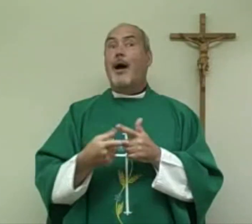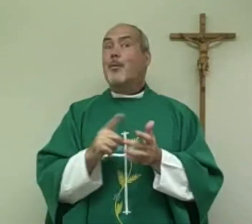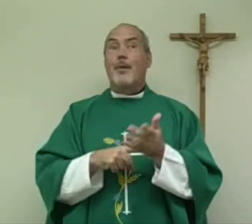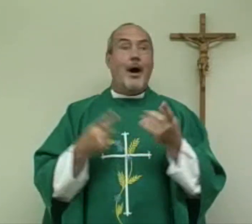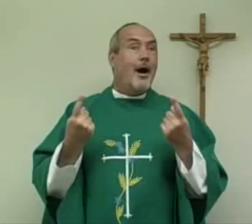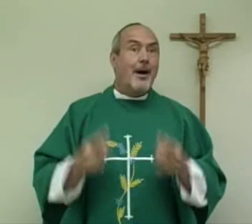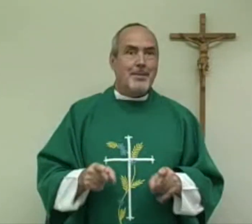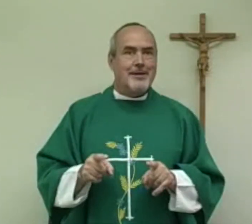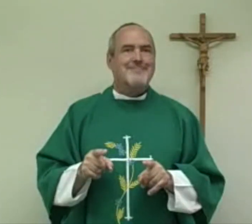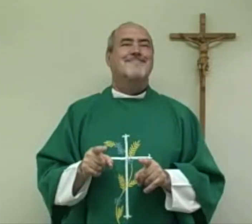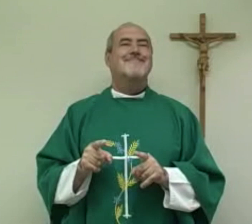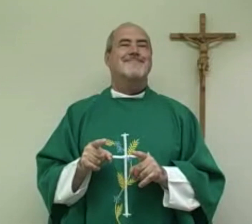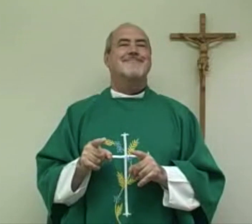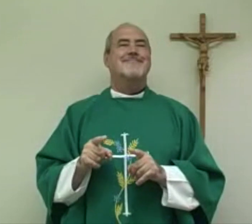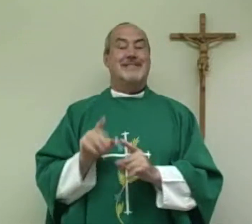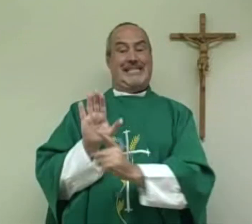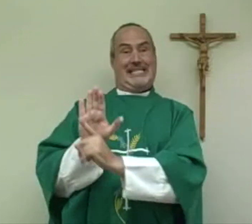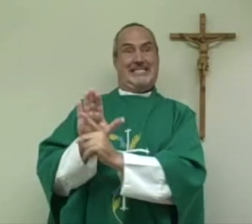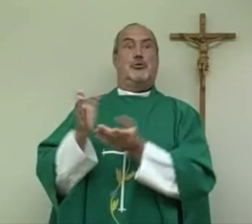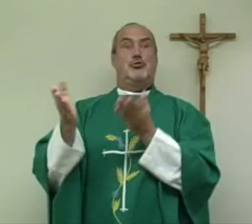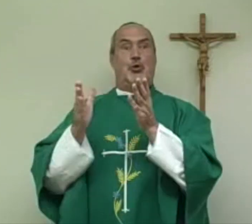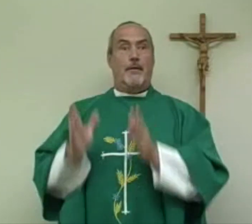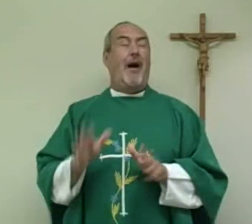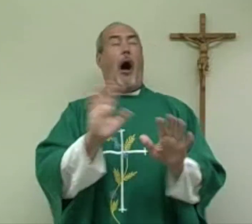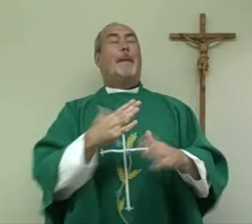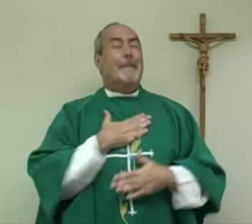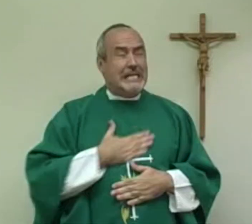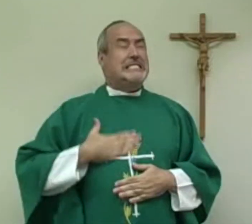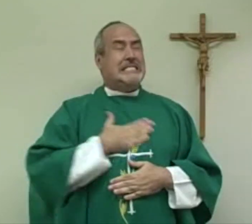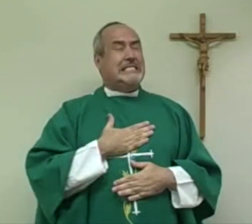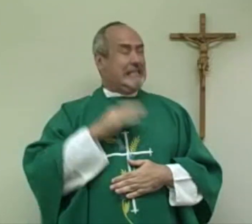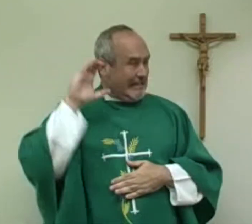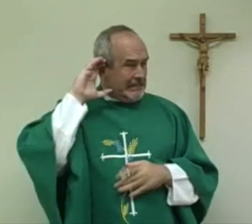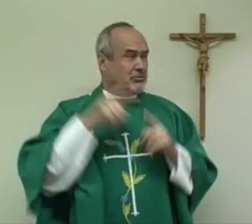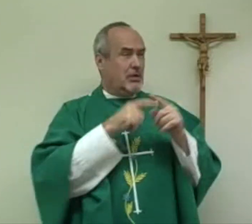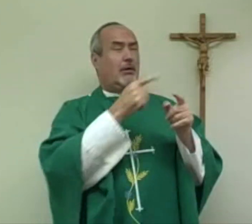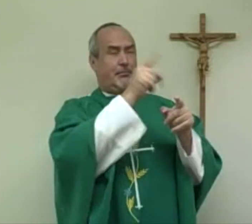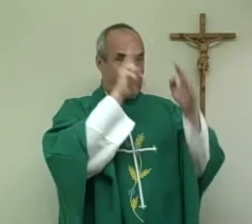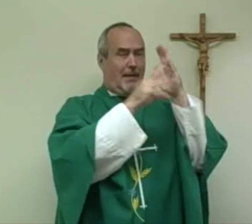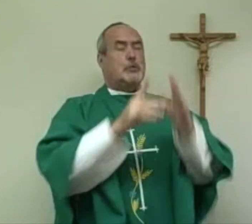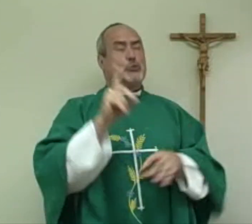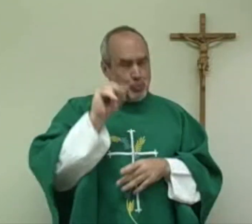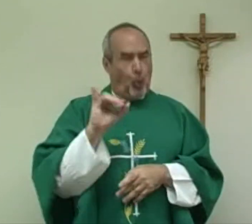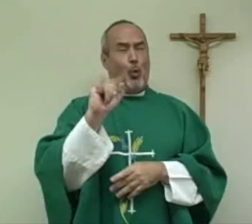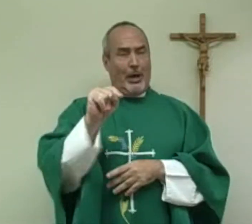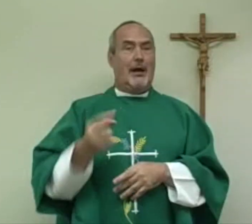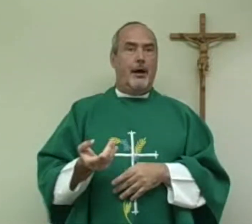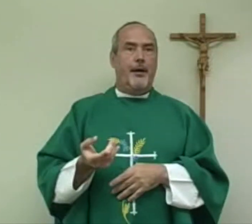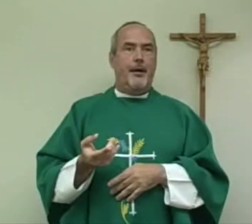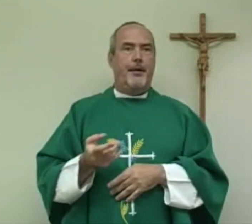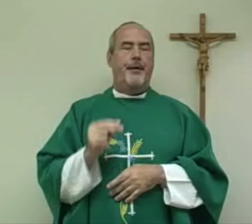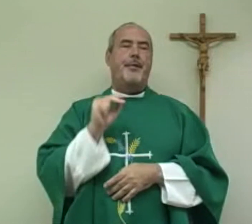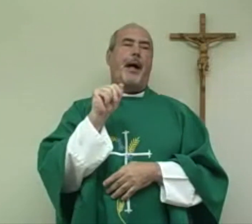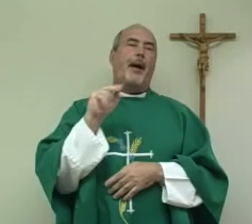it. So then his servant came to him and said, "Sir, please listen to the prophet. You need to do